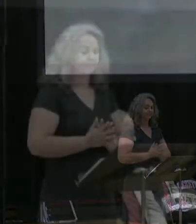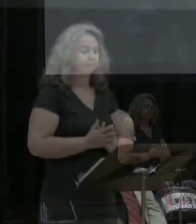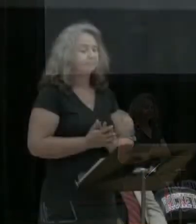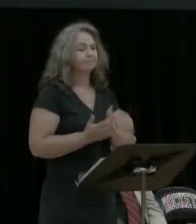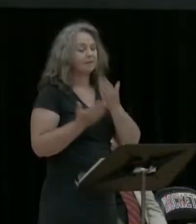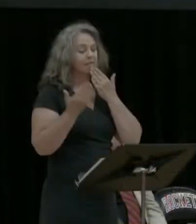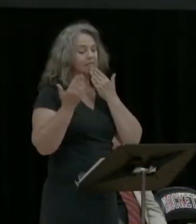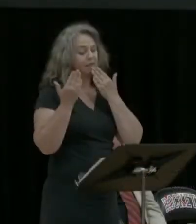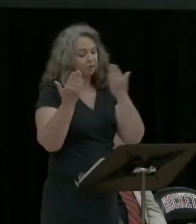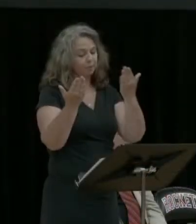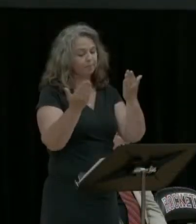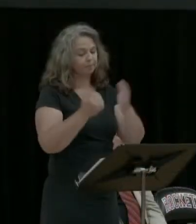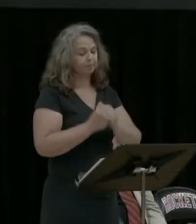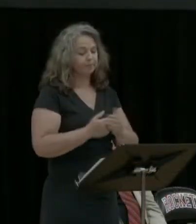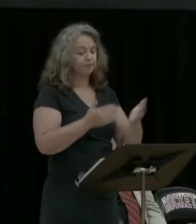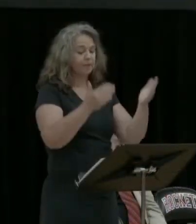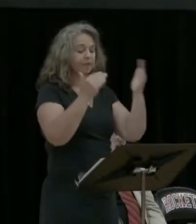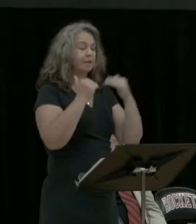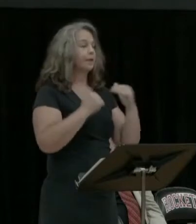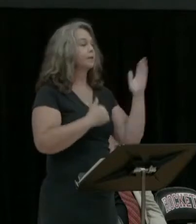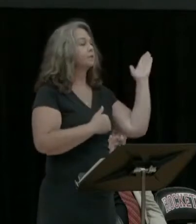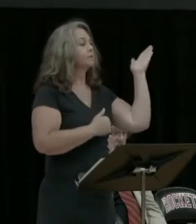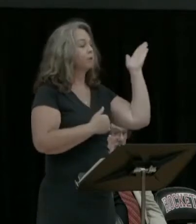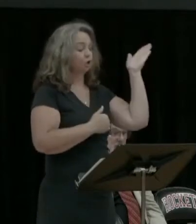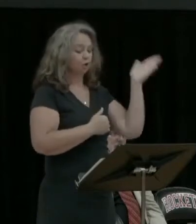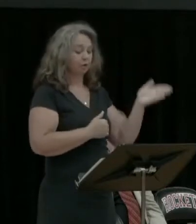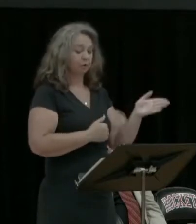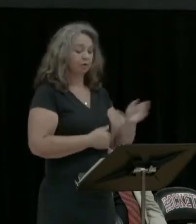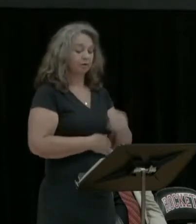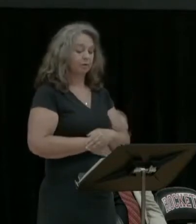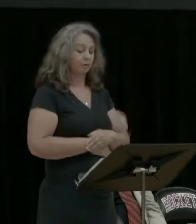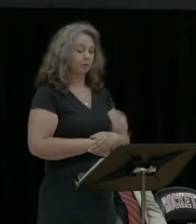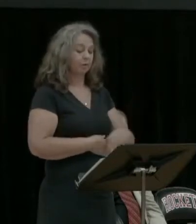Thank you, Maimuna. Our next student speaker will be Ms. Zuri Kofer.